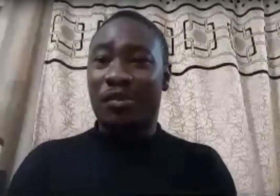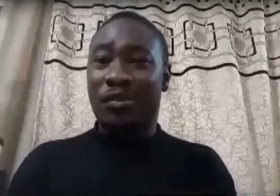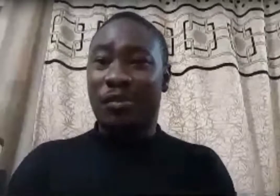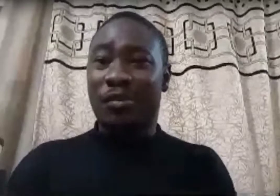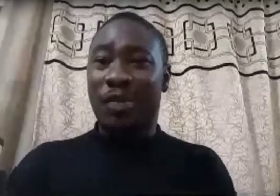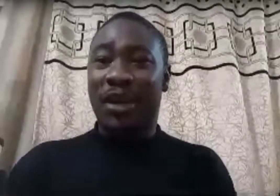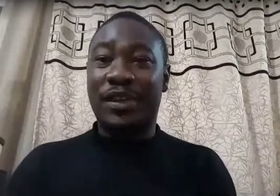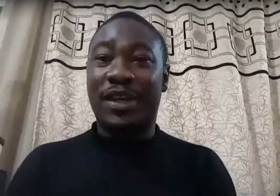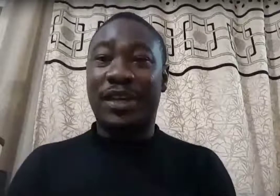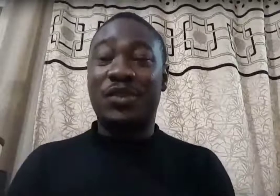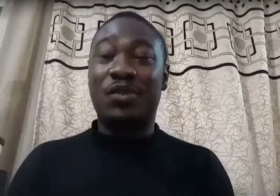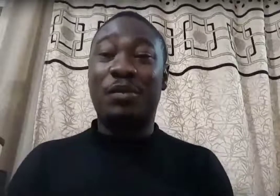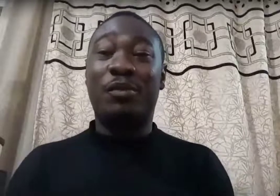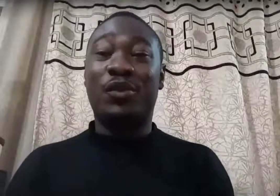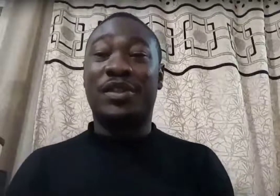end of this class, you should be able to sign